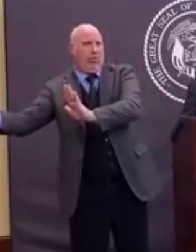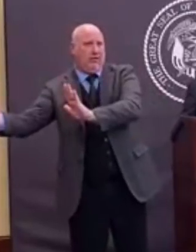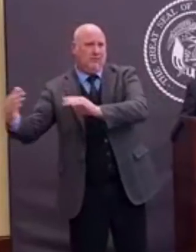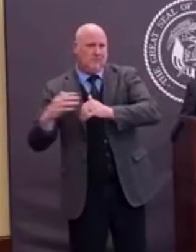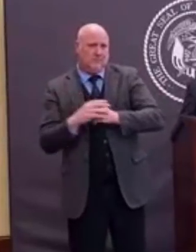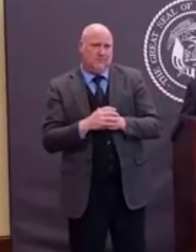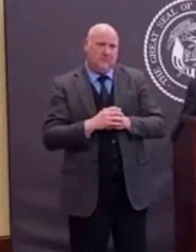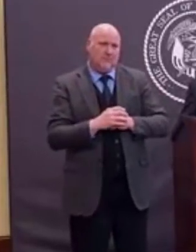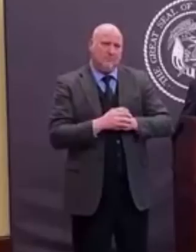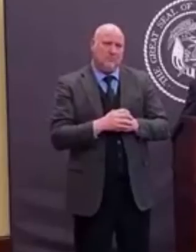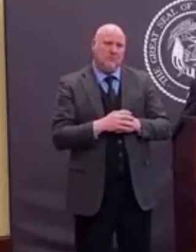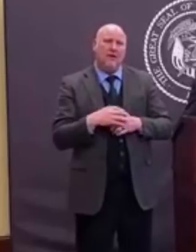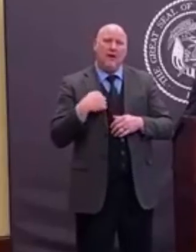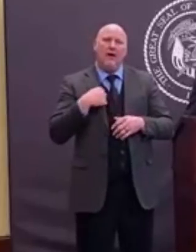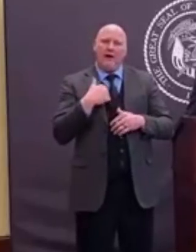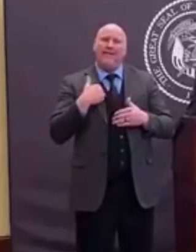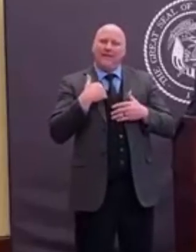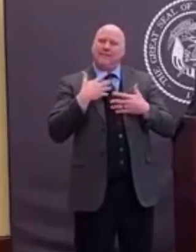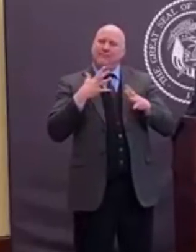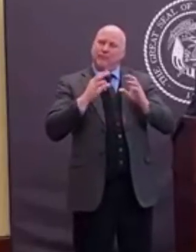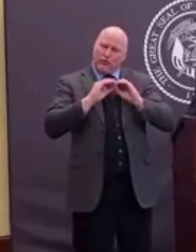you very much. We'll see if there's any questions now.